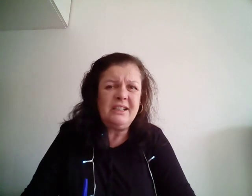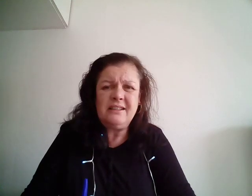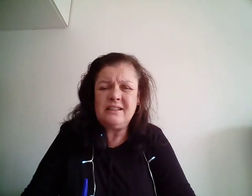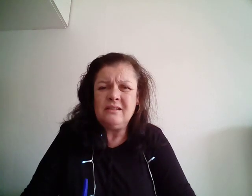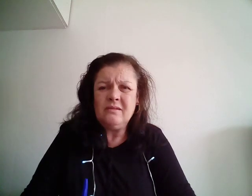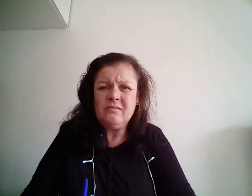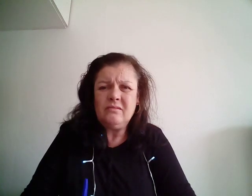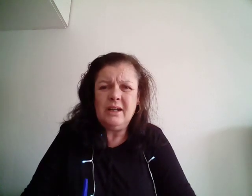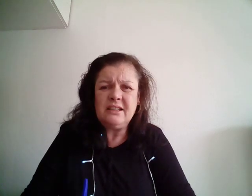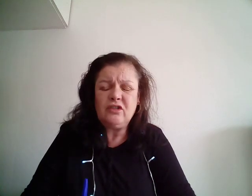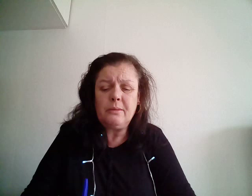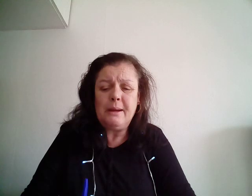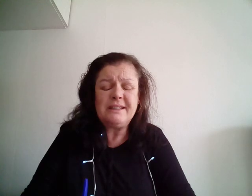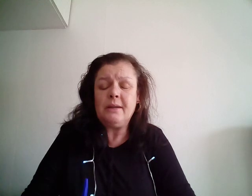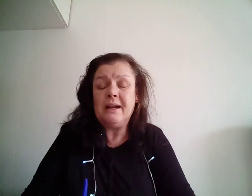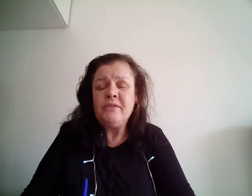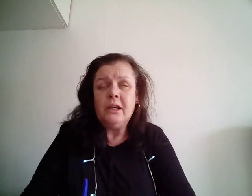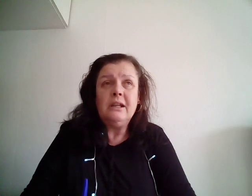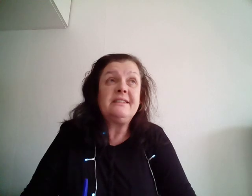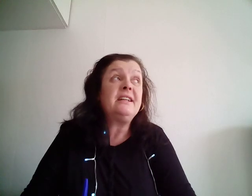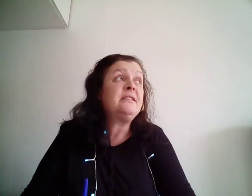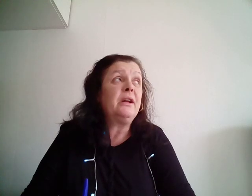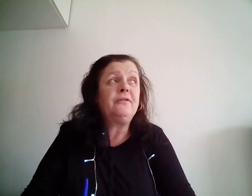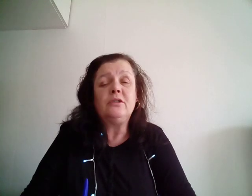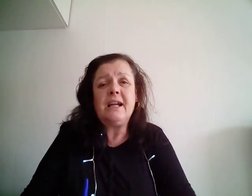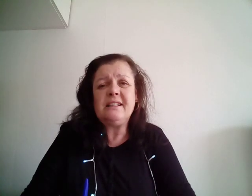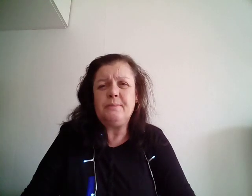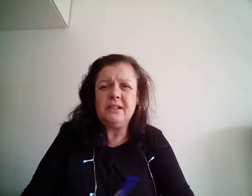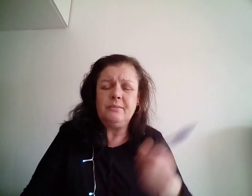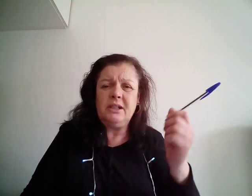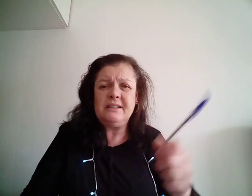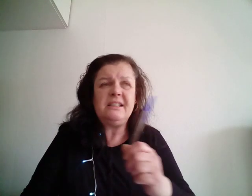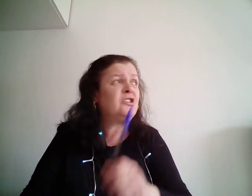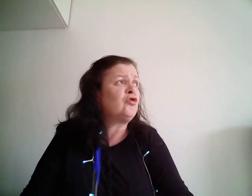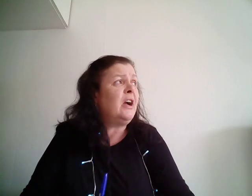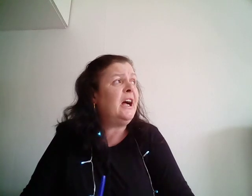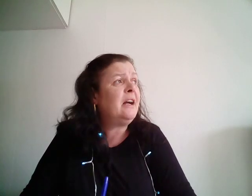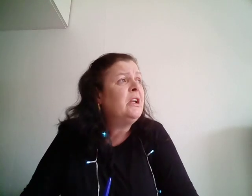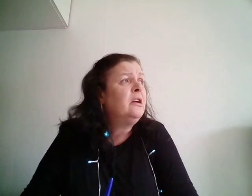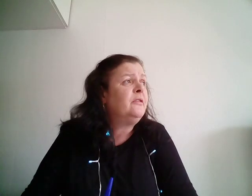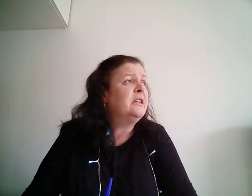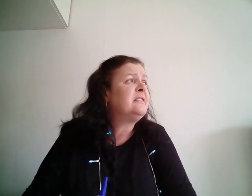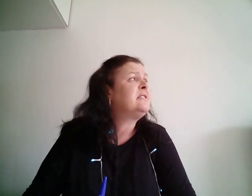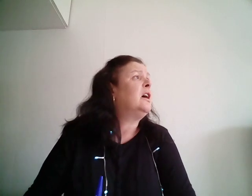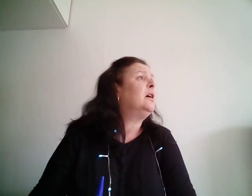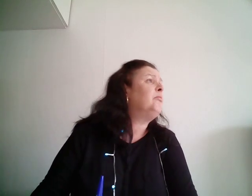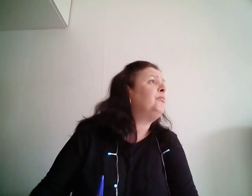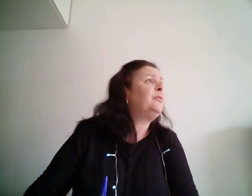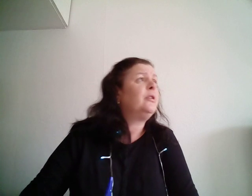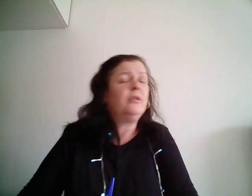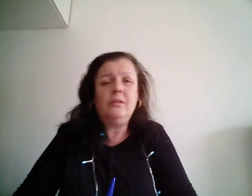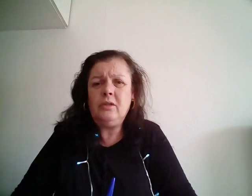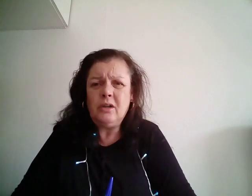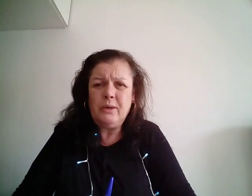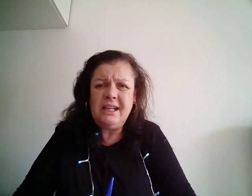it? My delicious babies, anyway. So that's the weather forecast, but at the moment it's dry. There's no